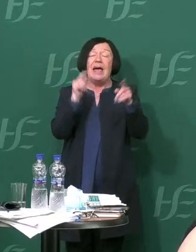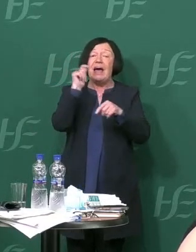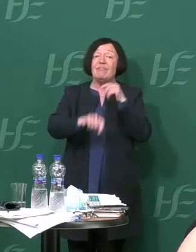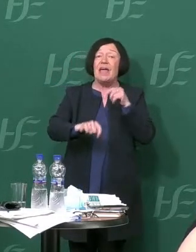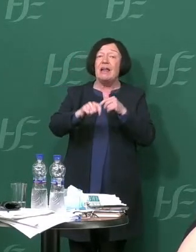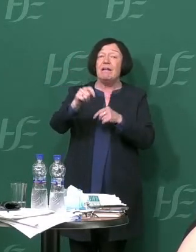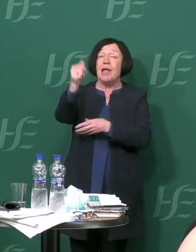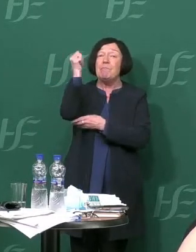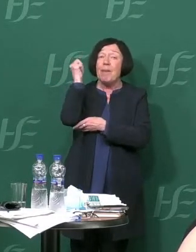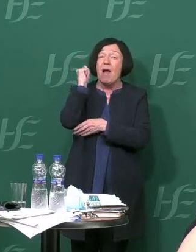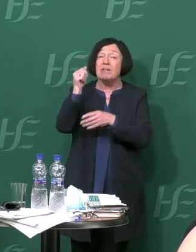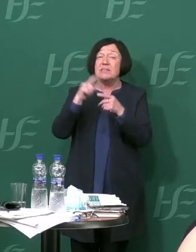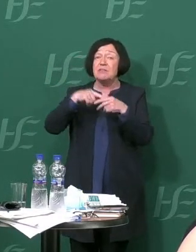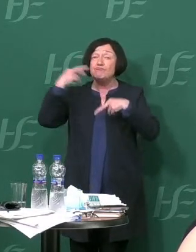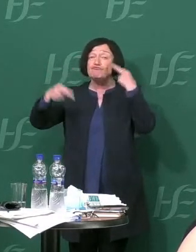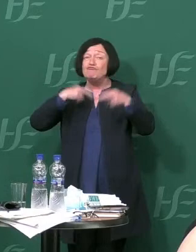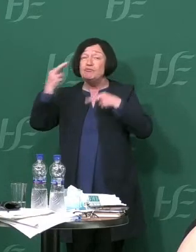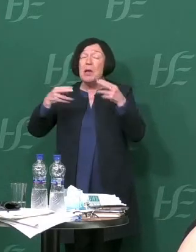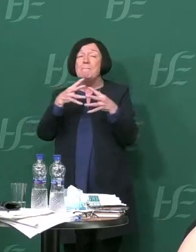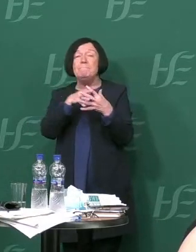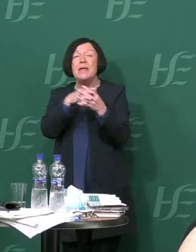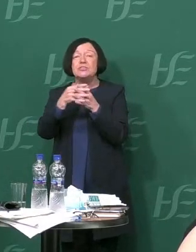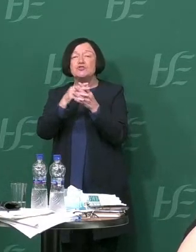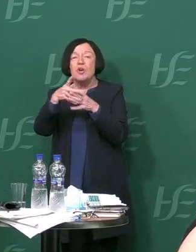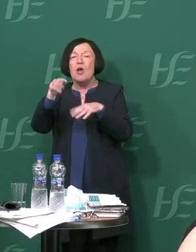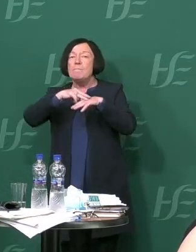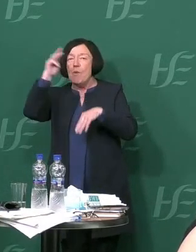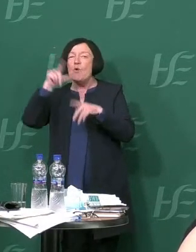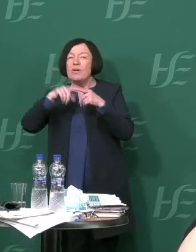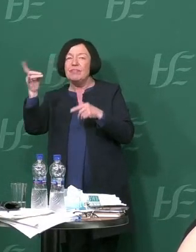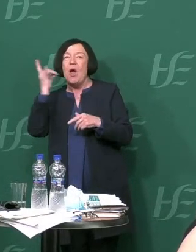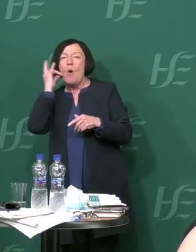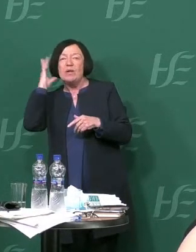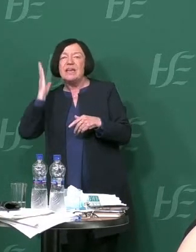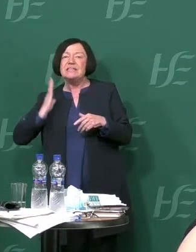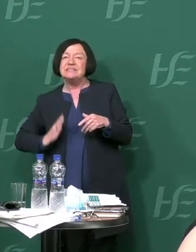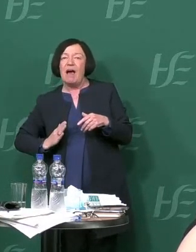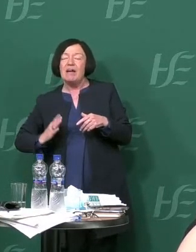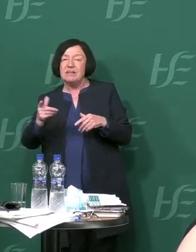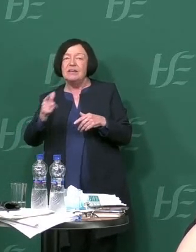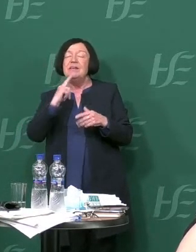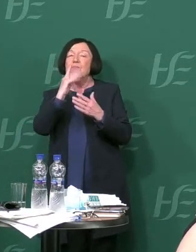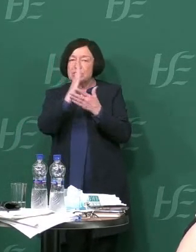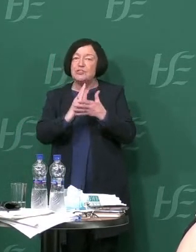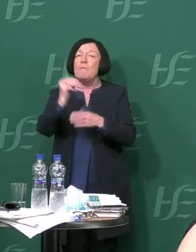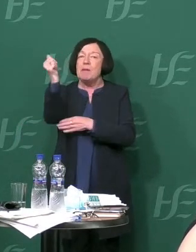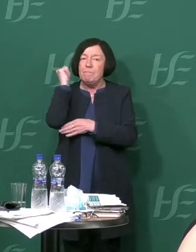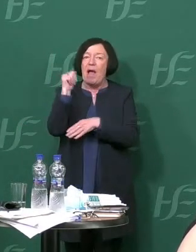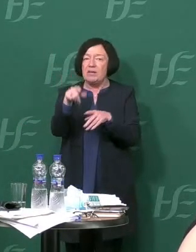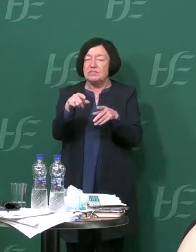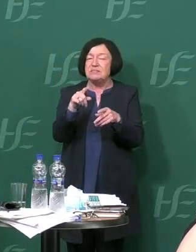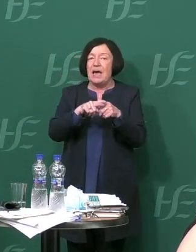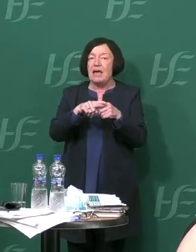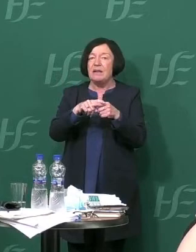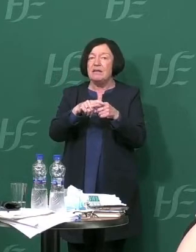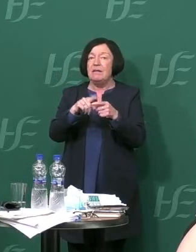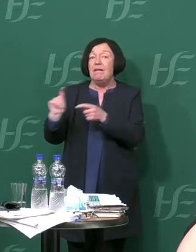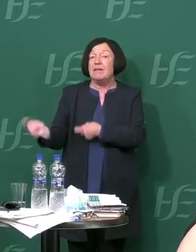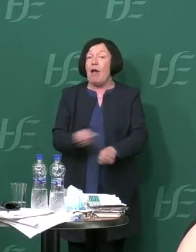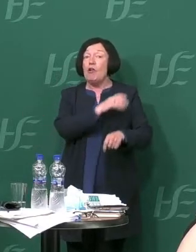or restaurants? A mixture of more in the hospitality side accommodation, but then some in bars as well, and golf clubs, things like